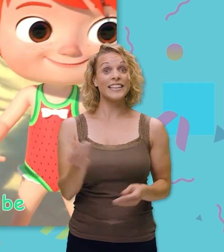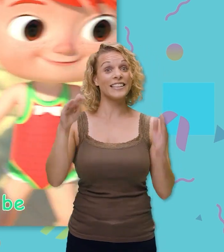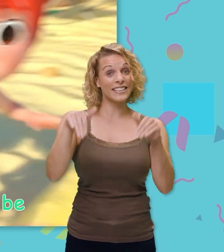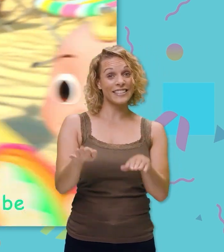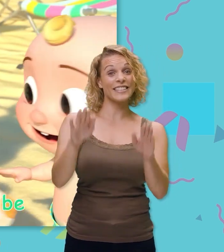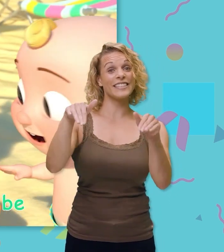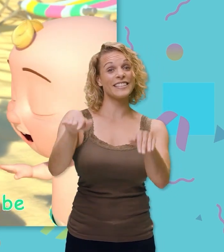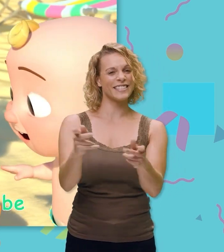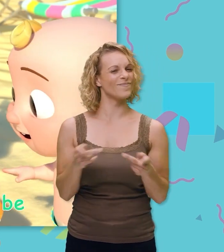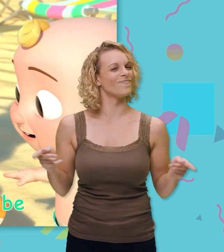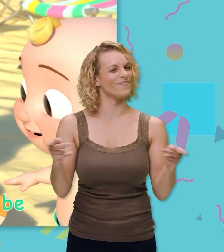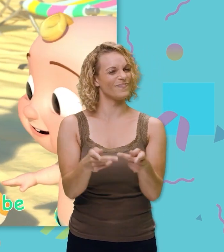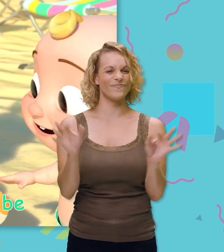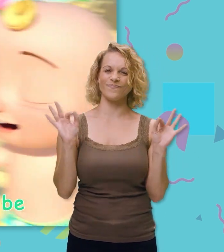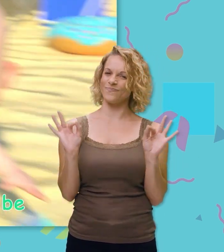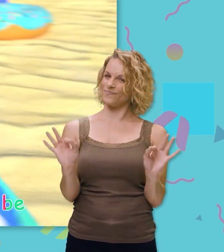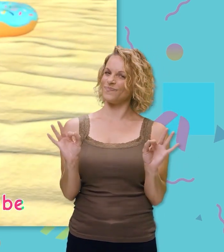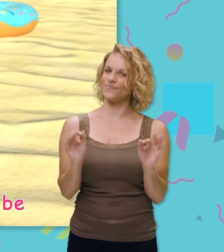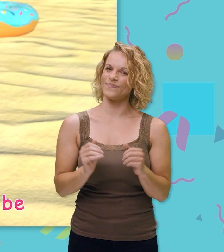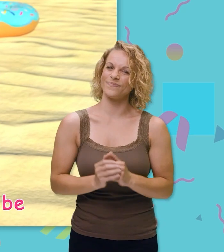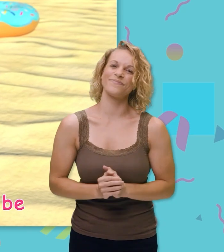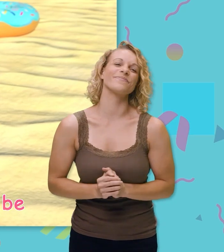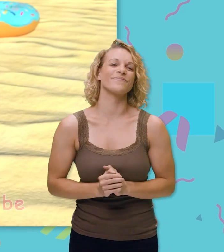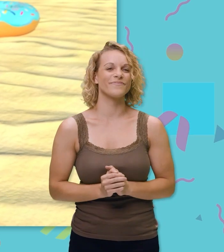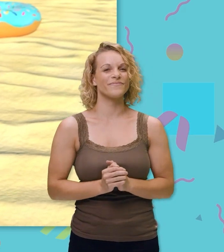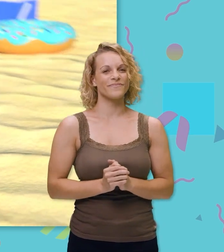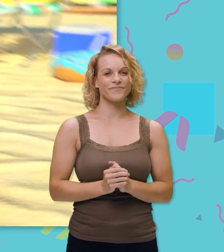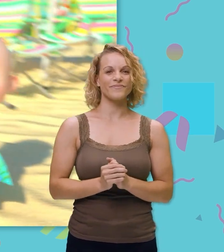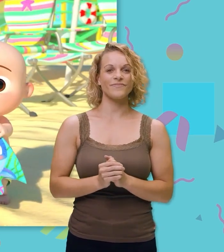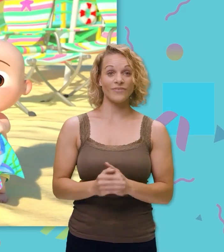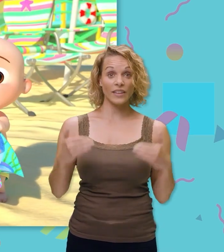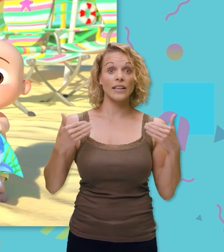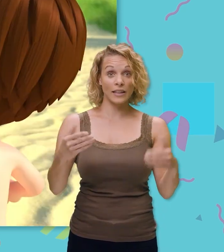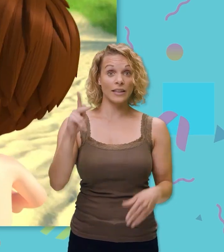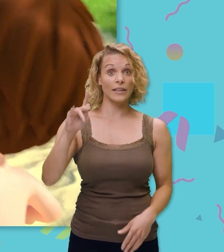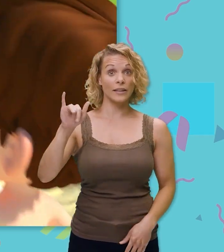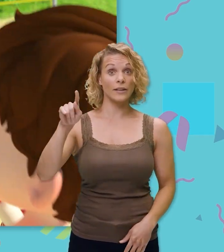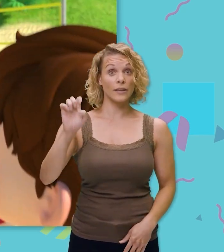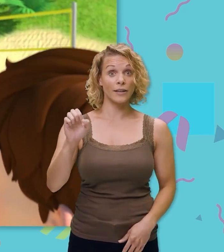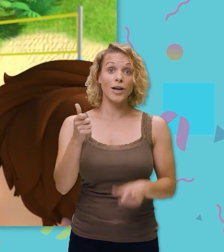Sand and sea's the place to be.